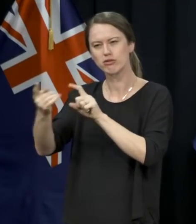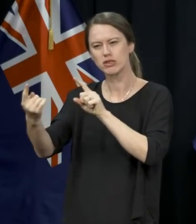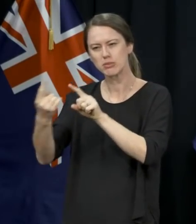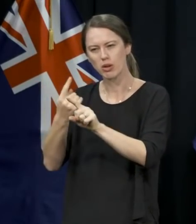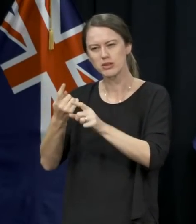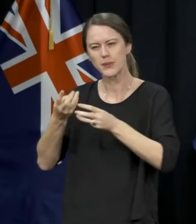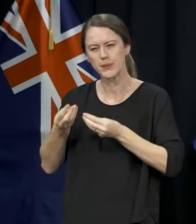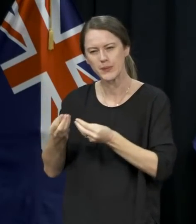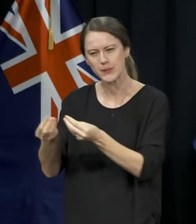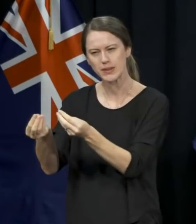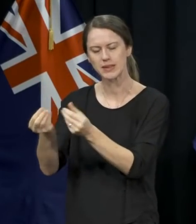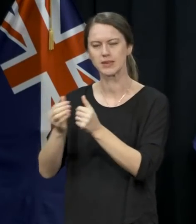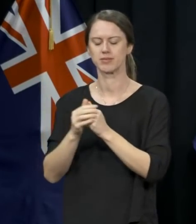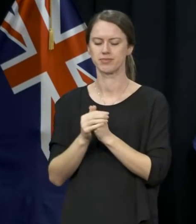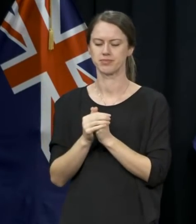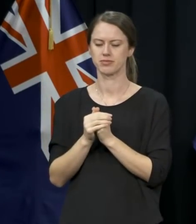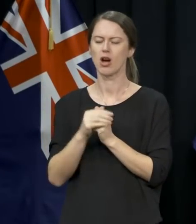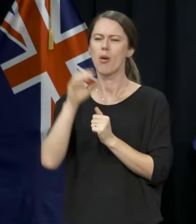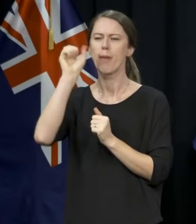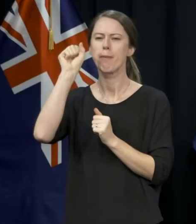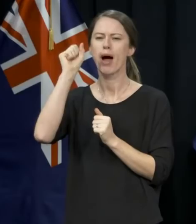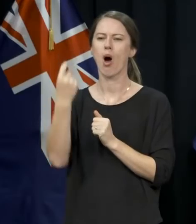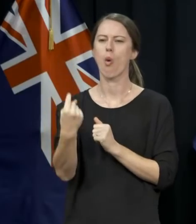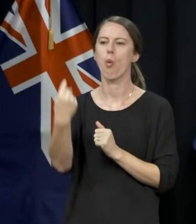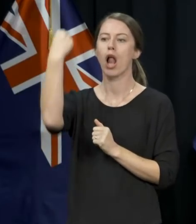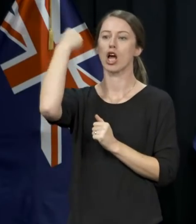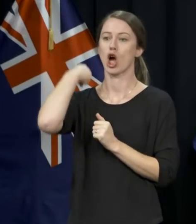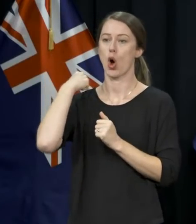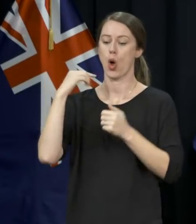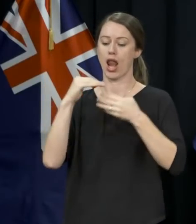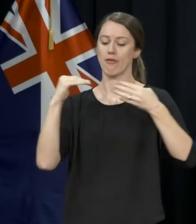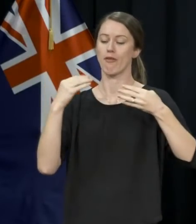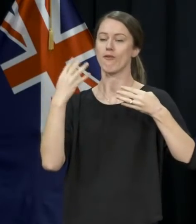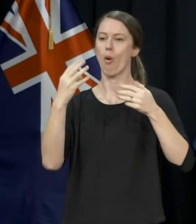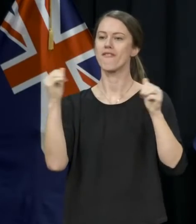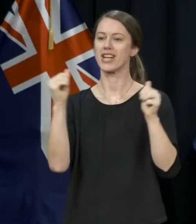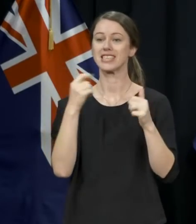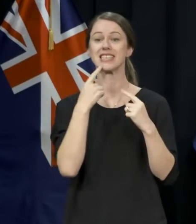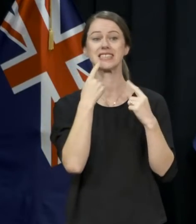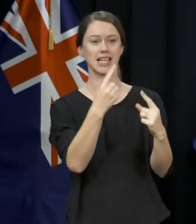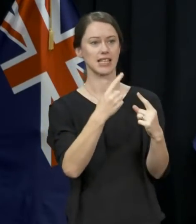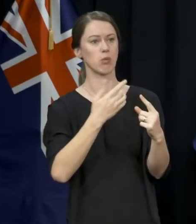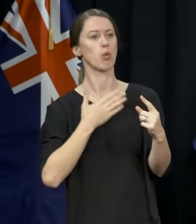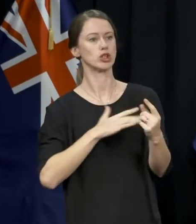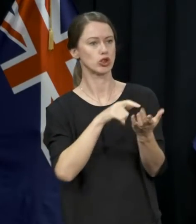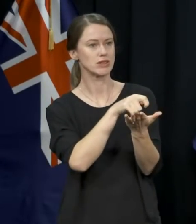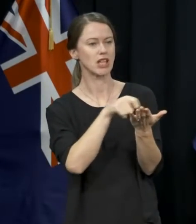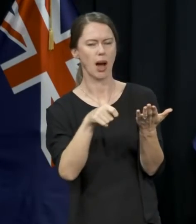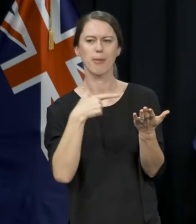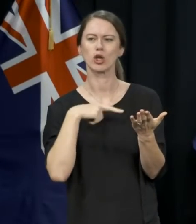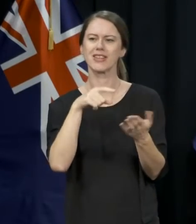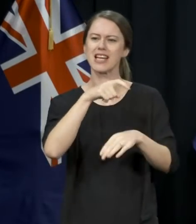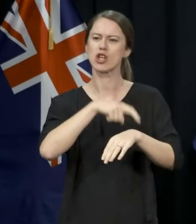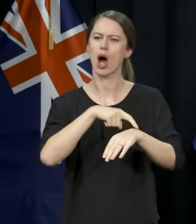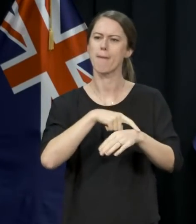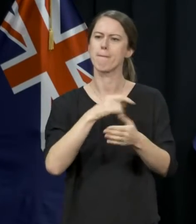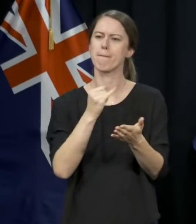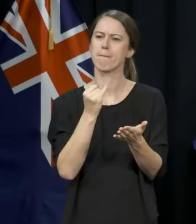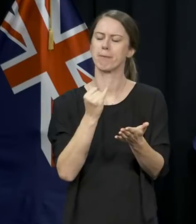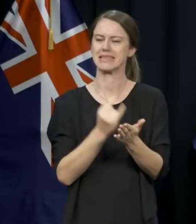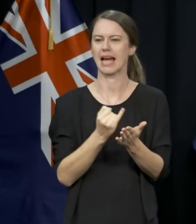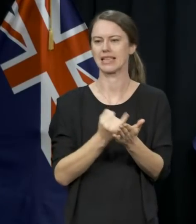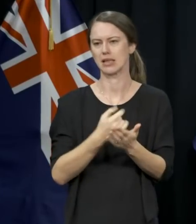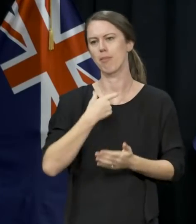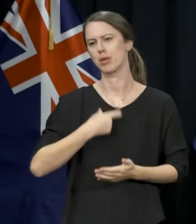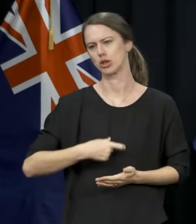You will recall that I offered my resignation during the Level 4 lockdown in response to mistakes I made in a personal